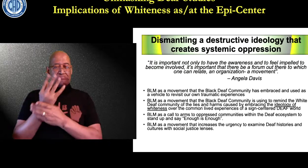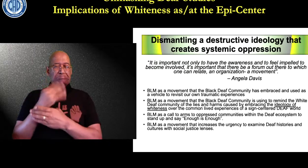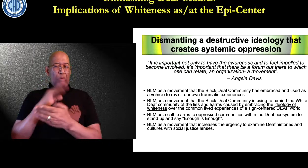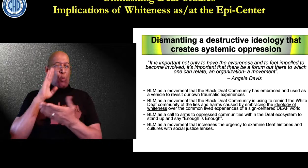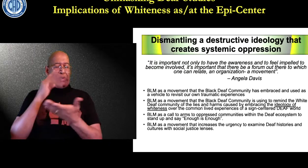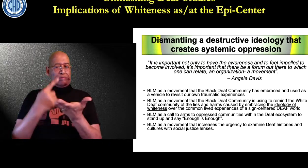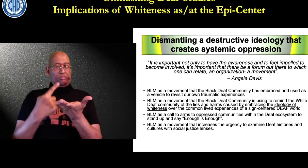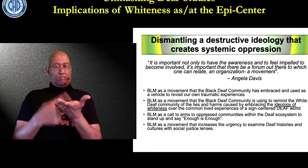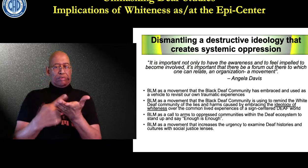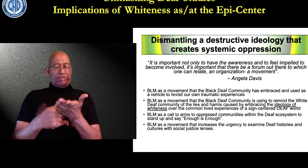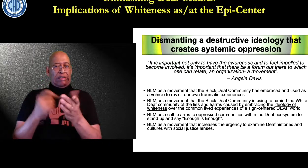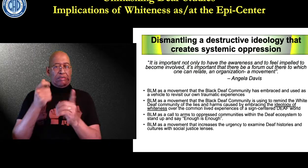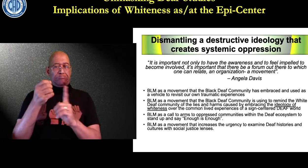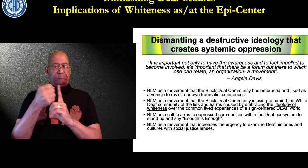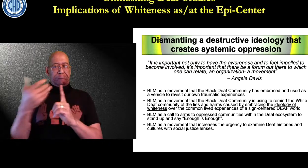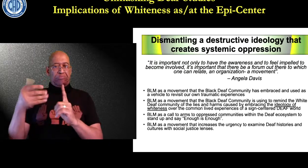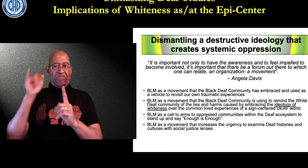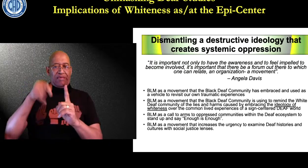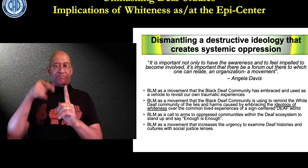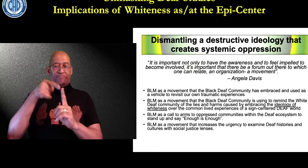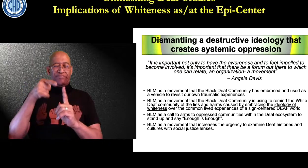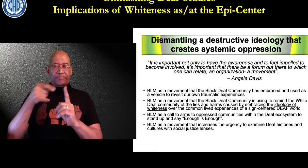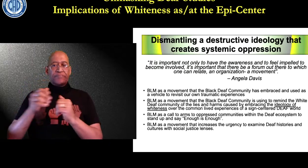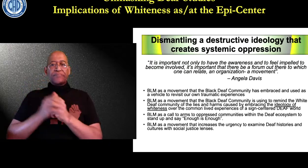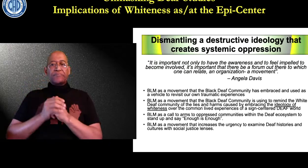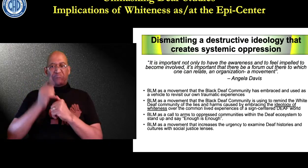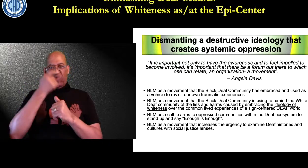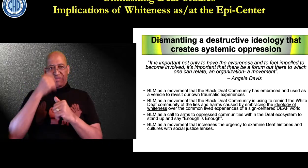Last spring with BLM,